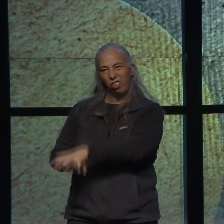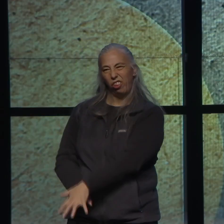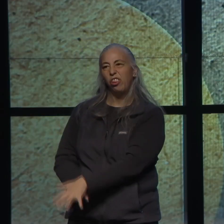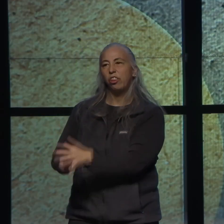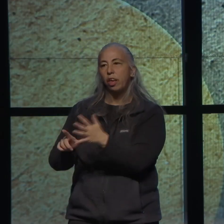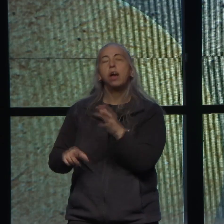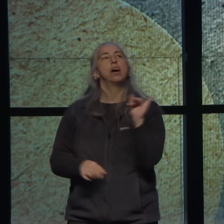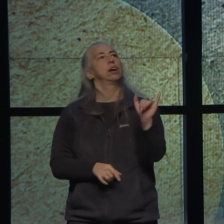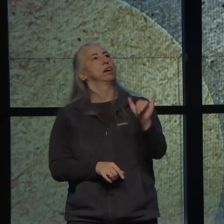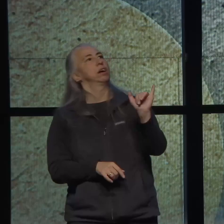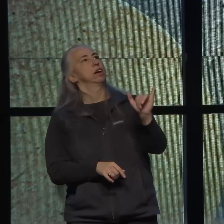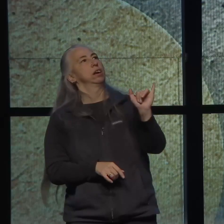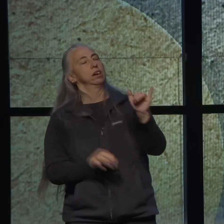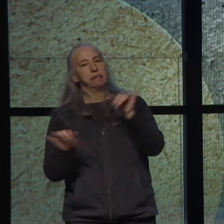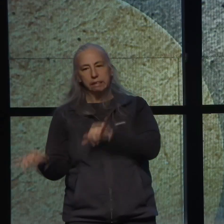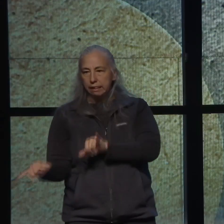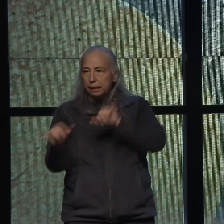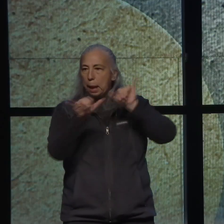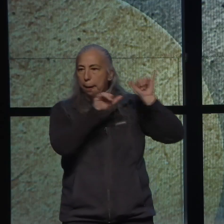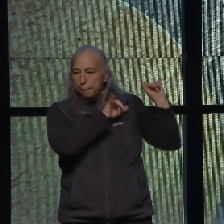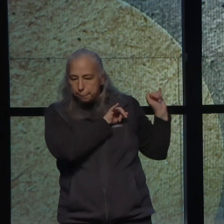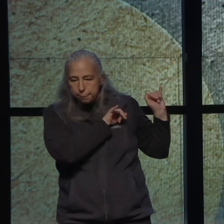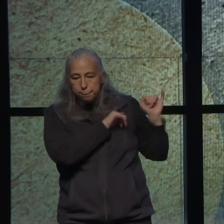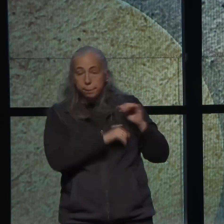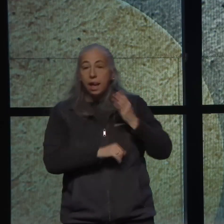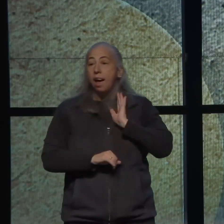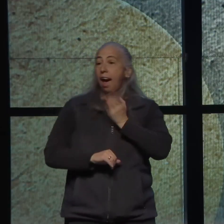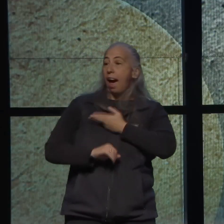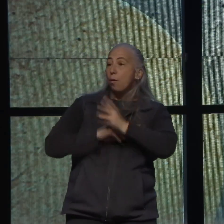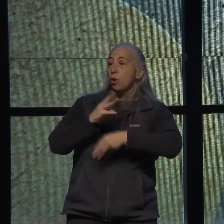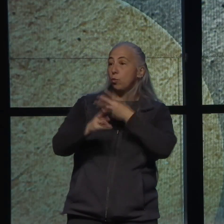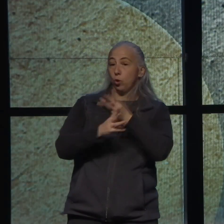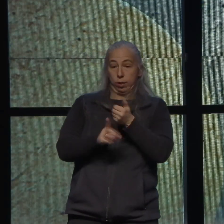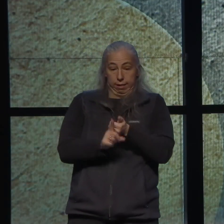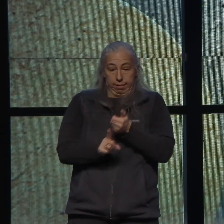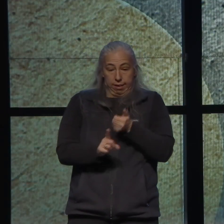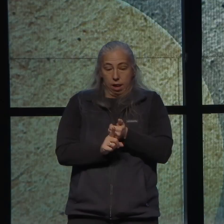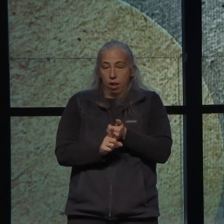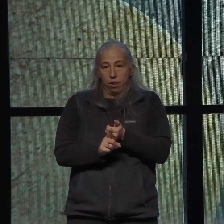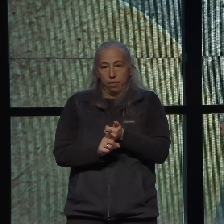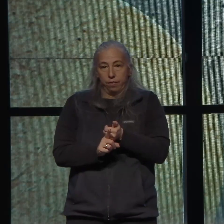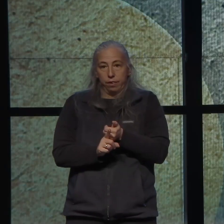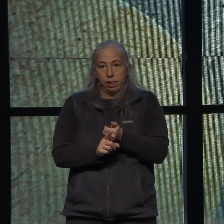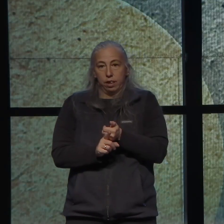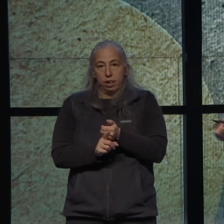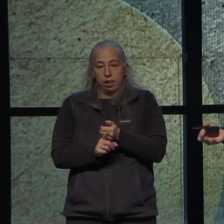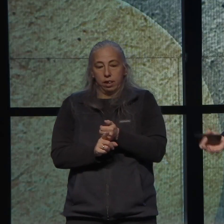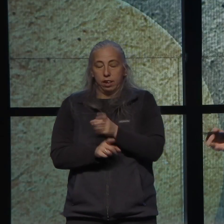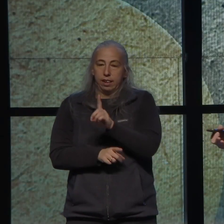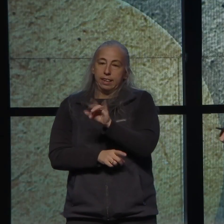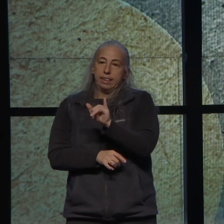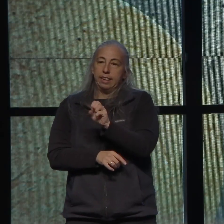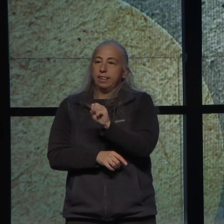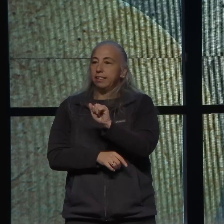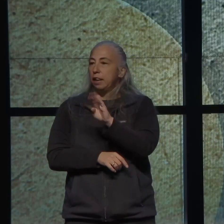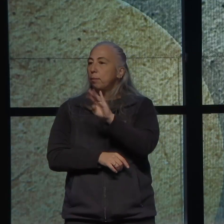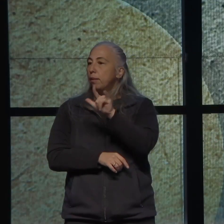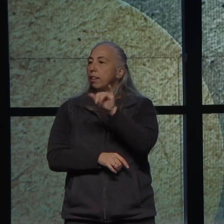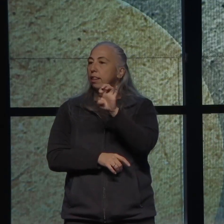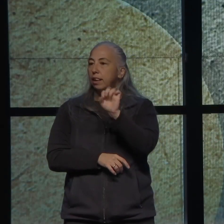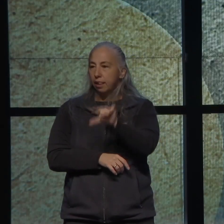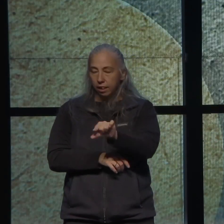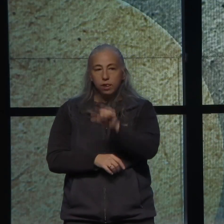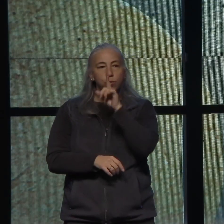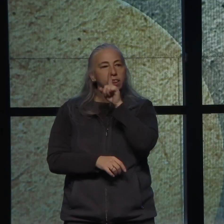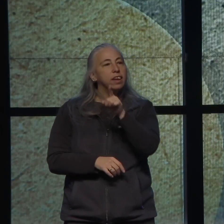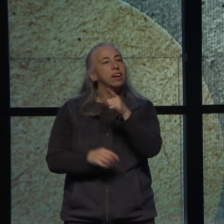tough. Our world is disabling. Stairs are disabling, by the way. Right?